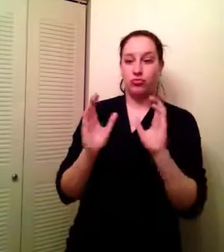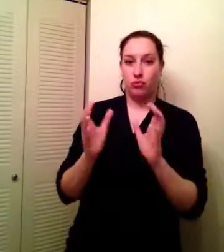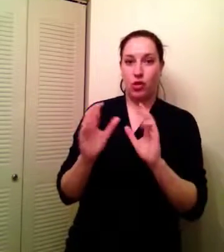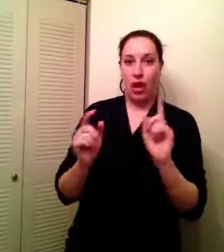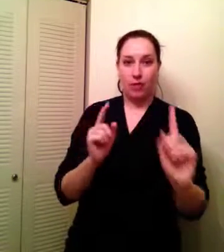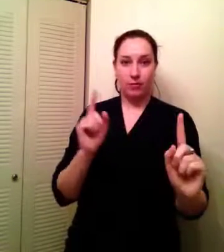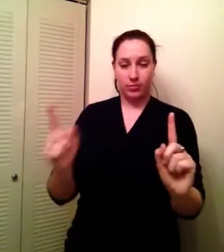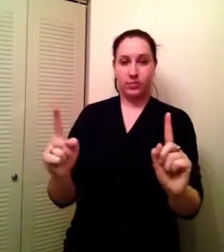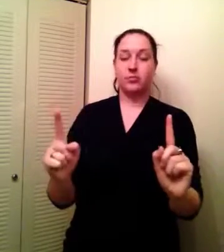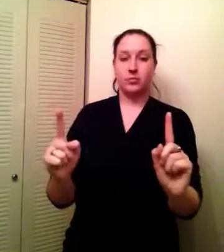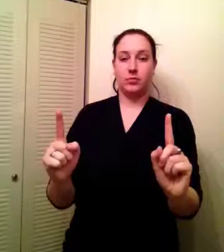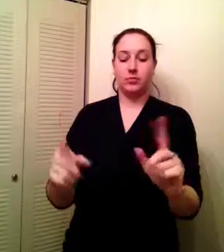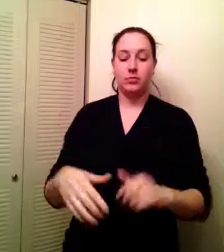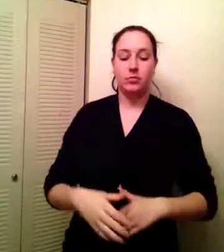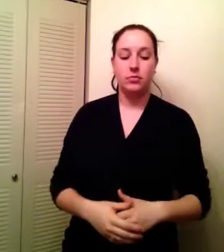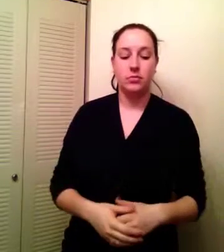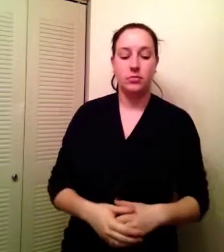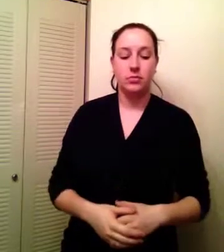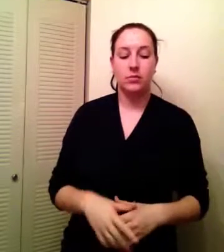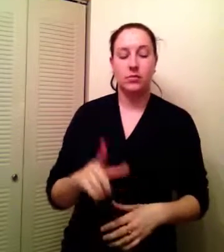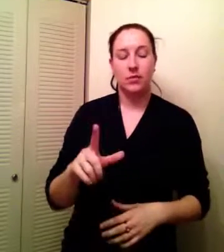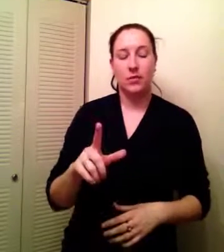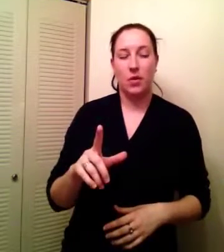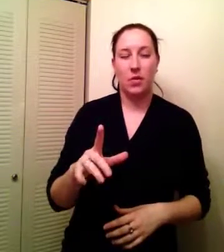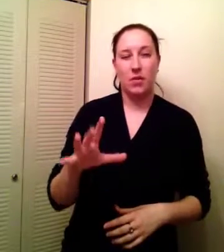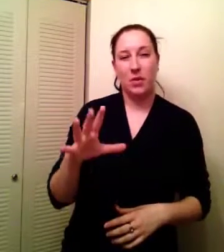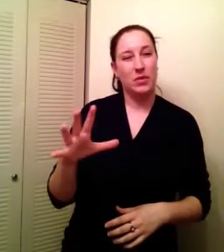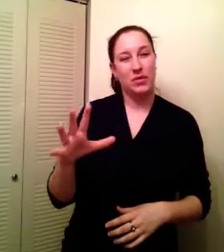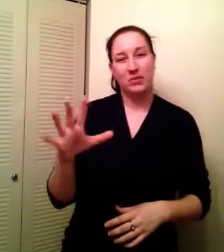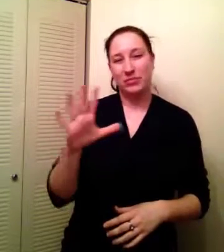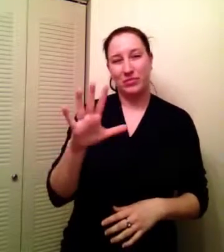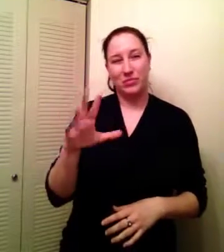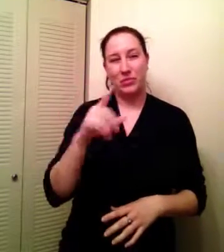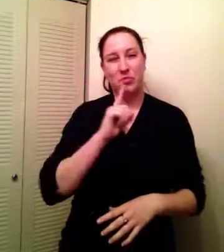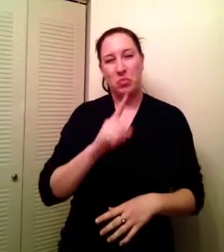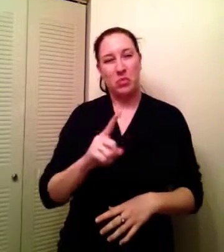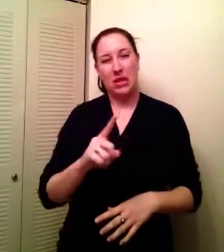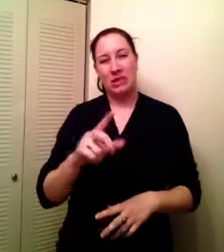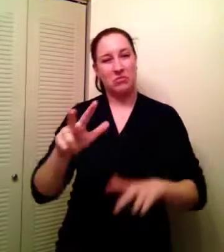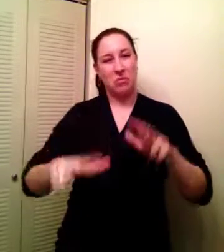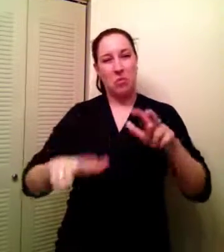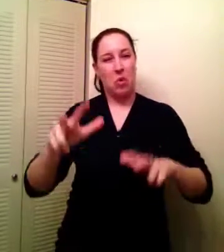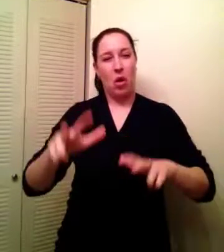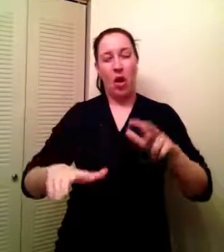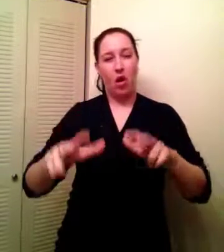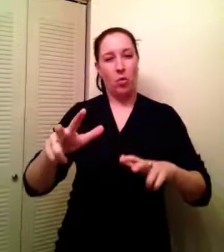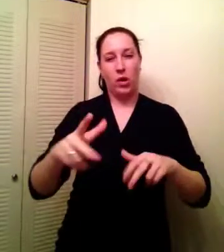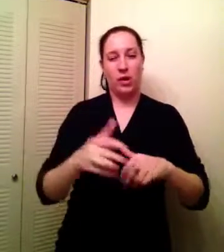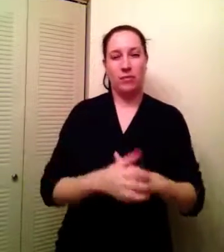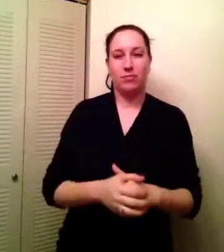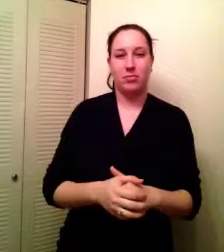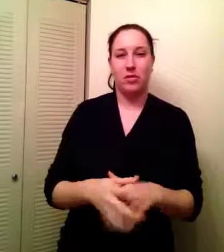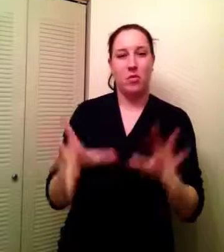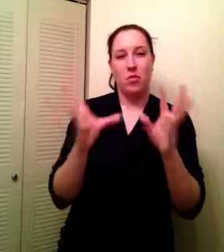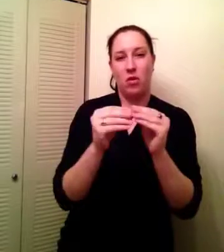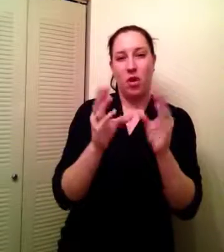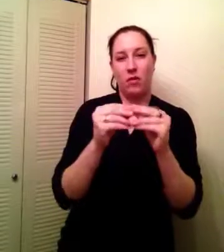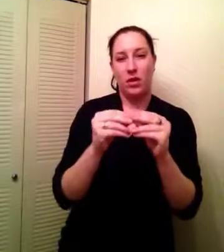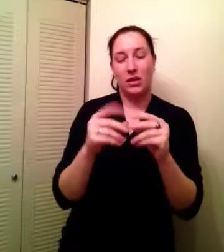It's really weird. Like, tell us how you felt when you were victimized. Tell us how that makes you feel hearing about it. It's very